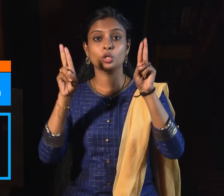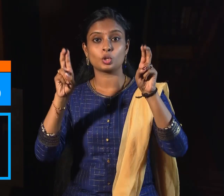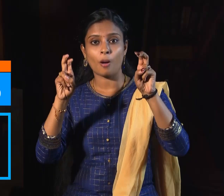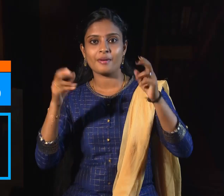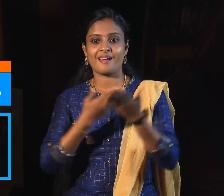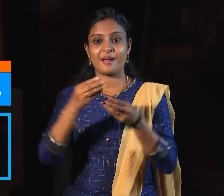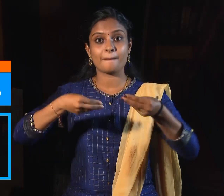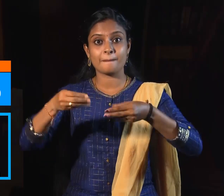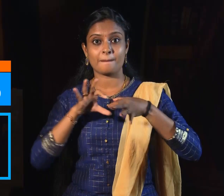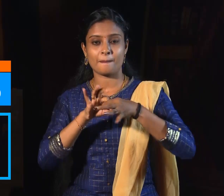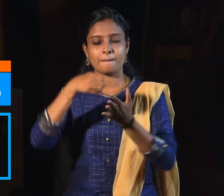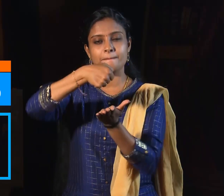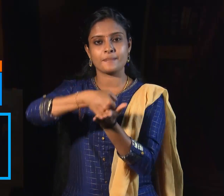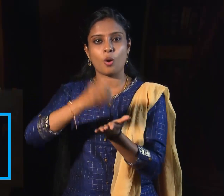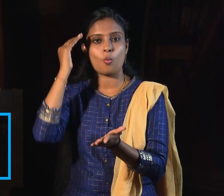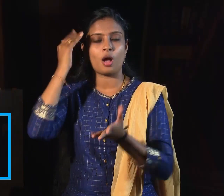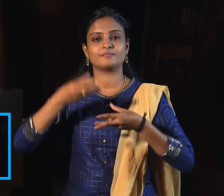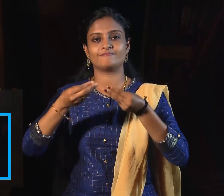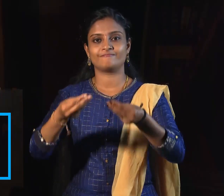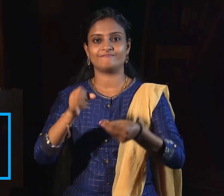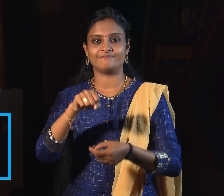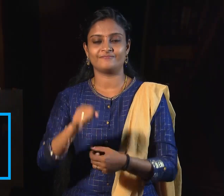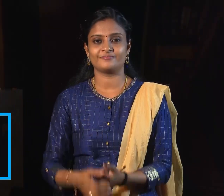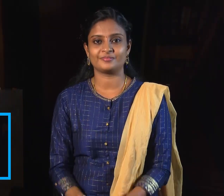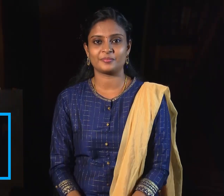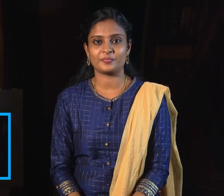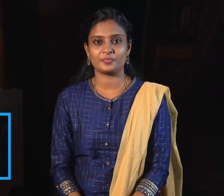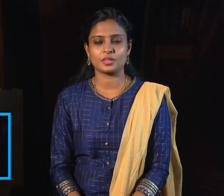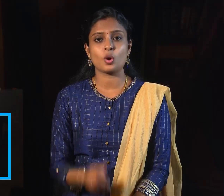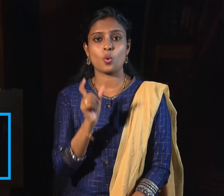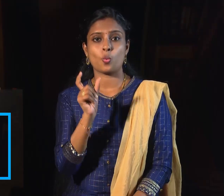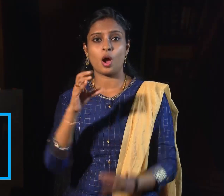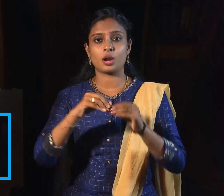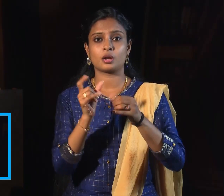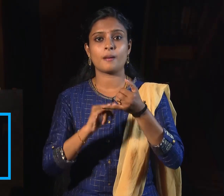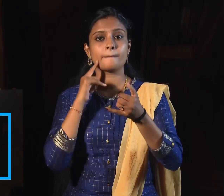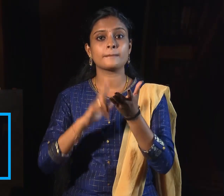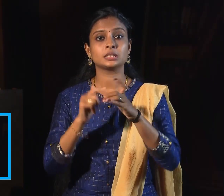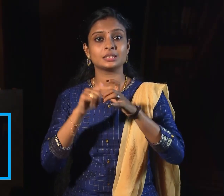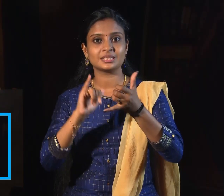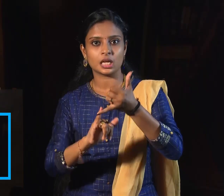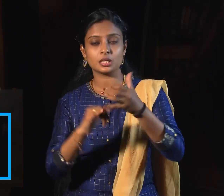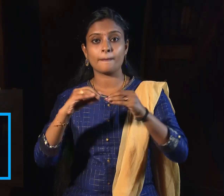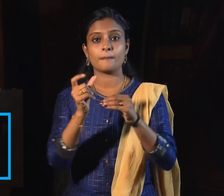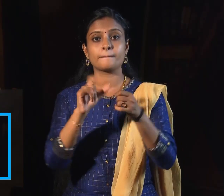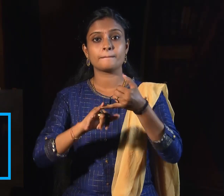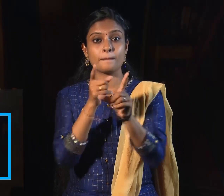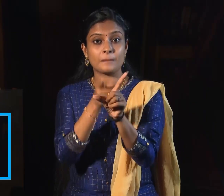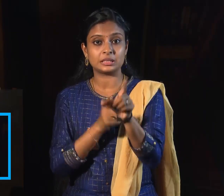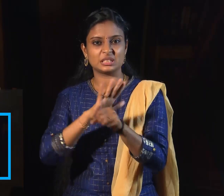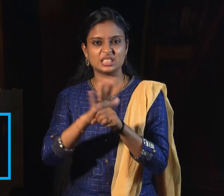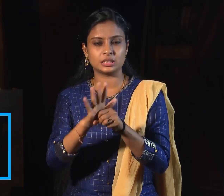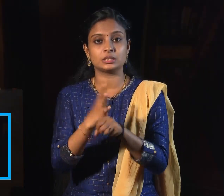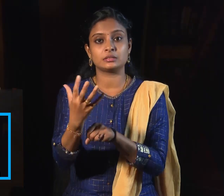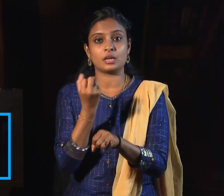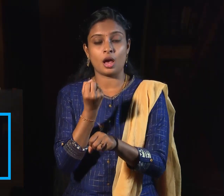to provide background knowledge of what business is. The term business is derived from the word busy.